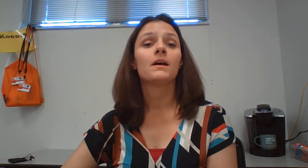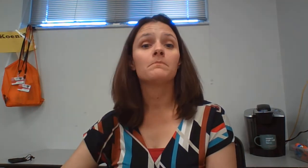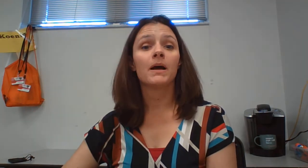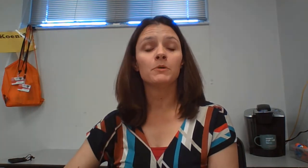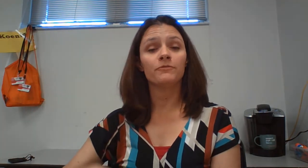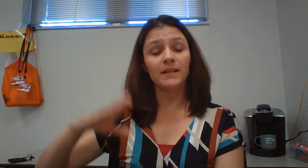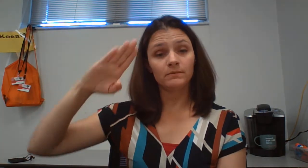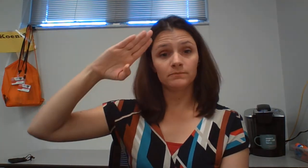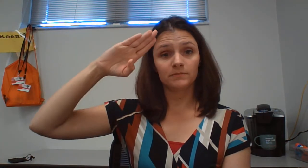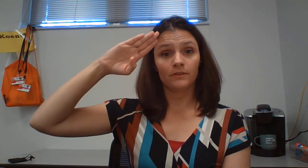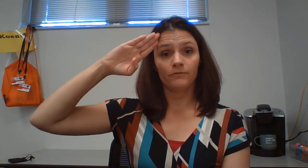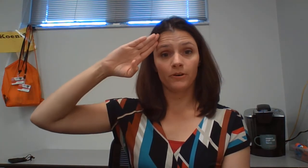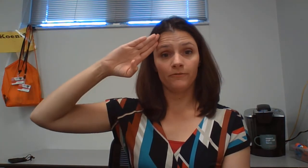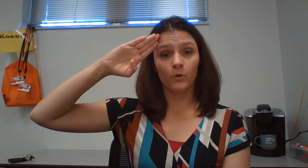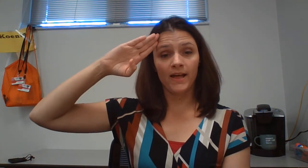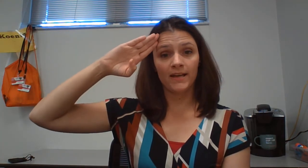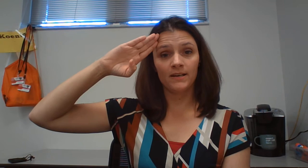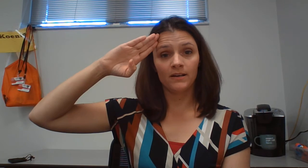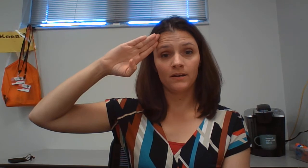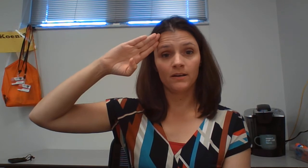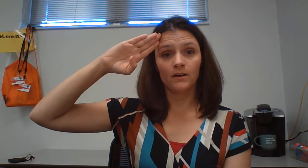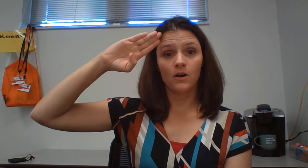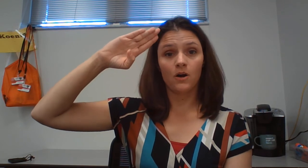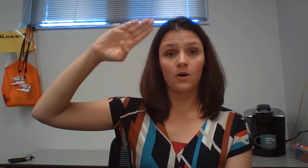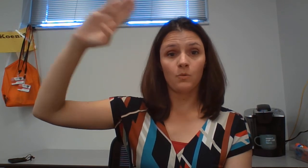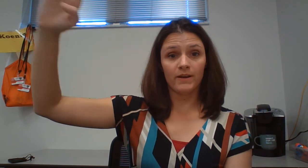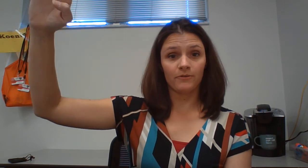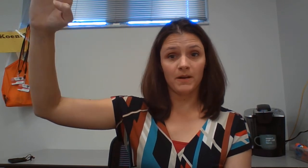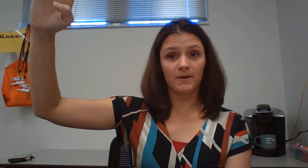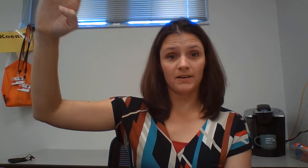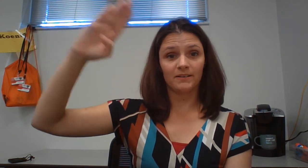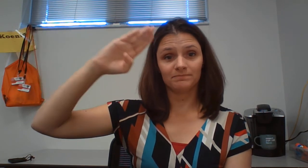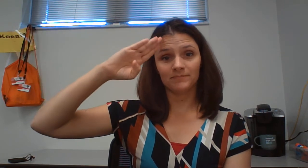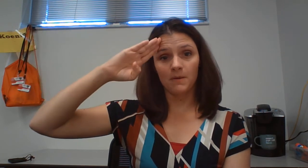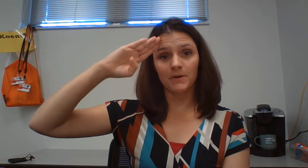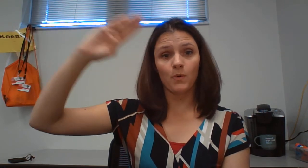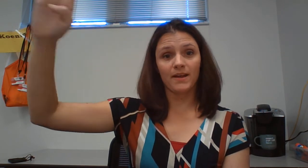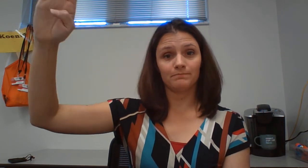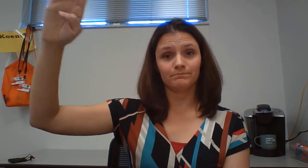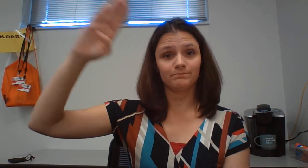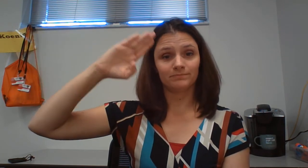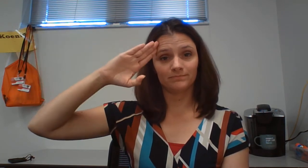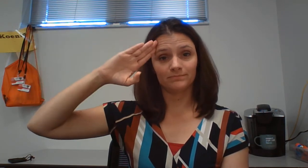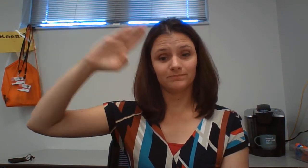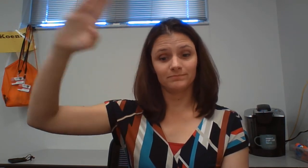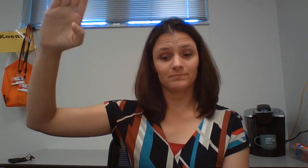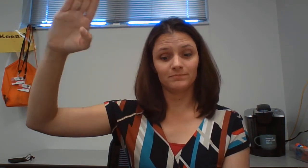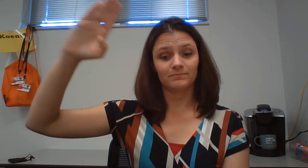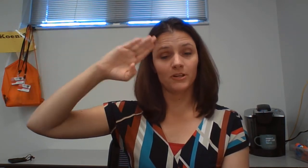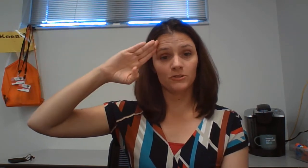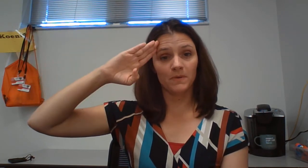My movement from forehead away from my body, up and away. There's my